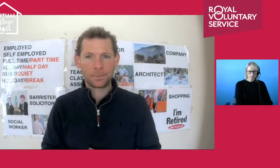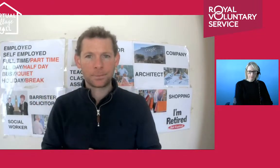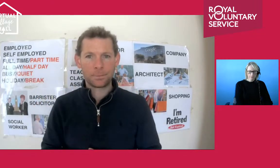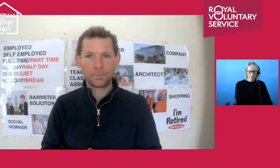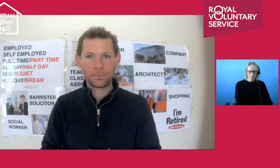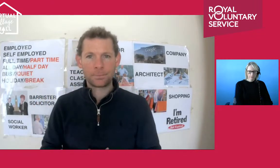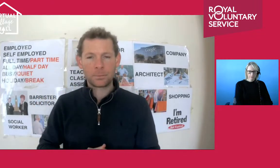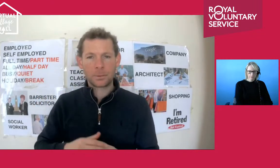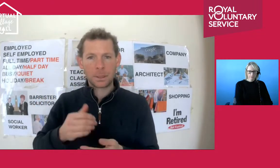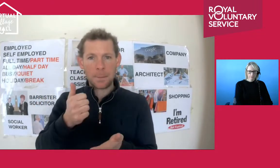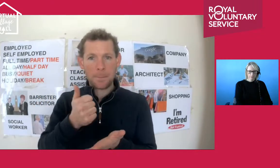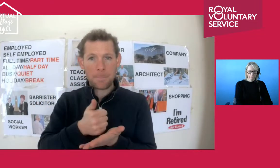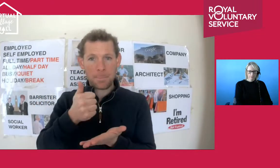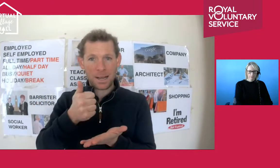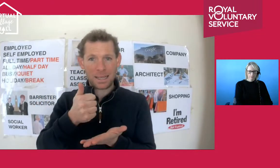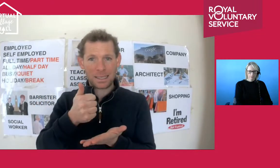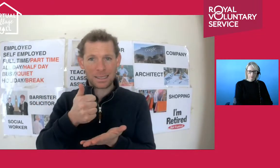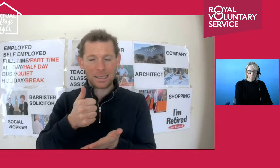accountant,